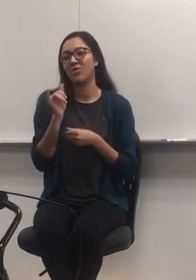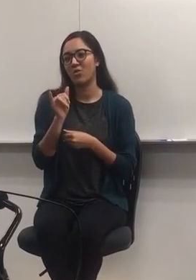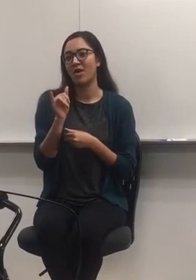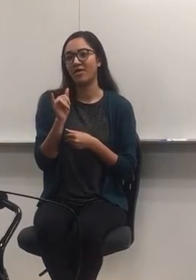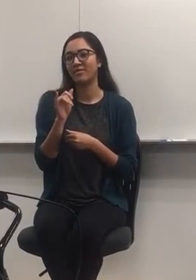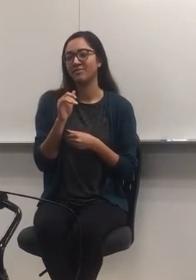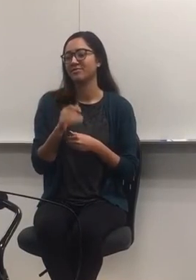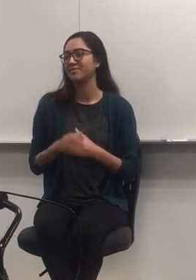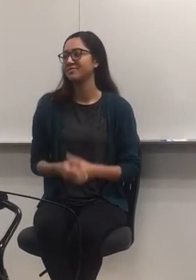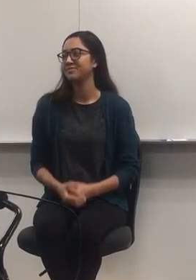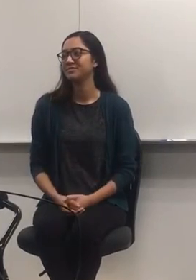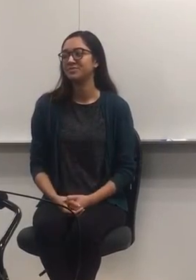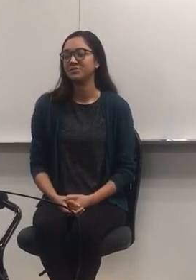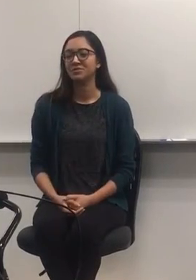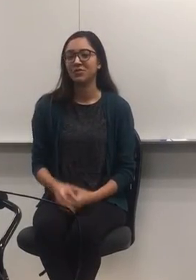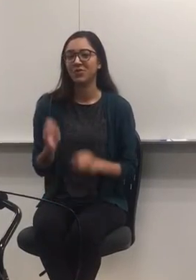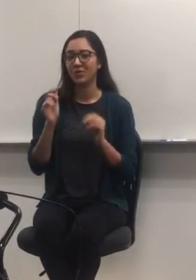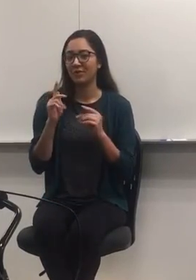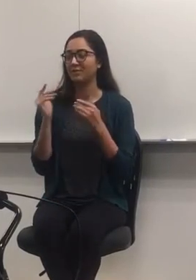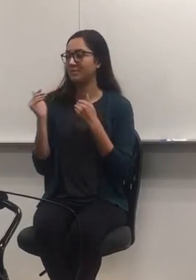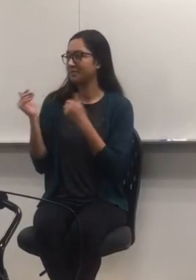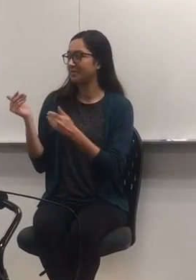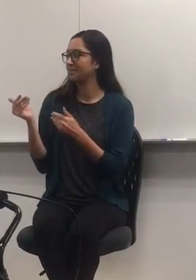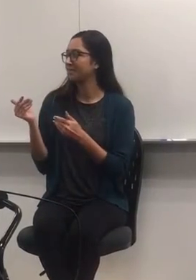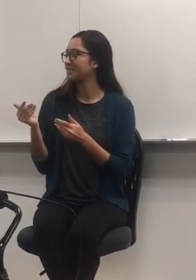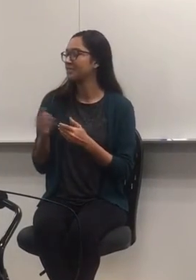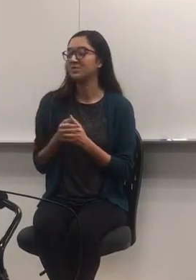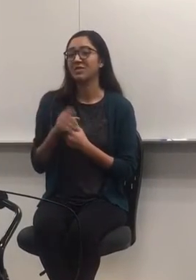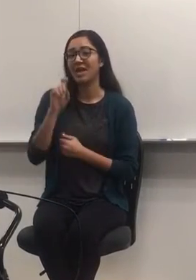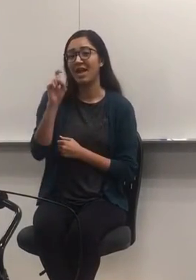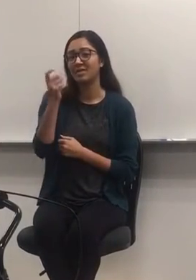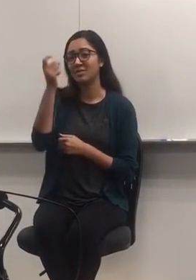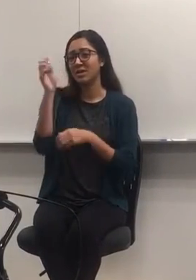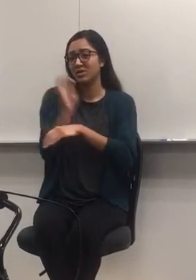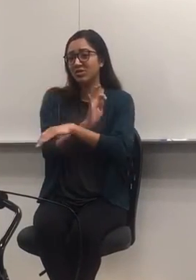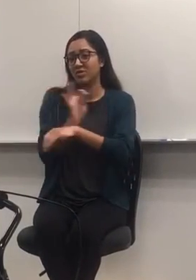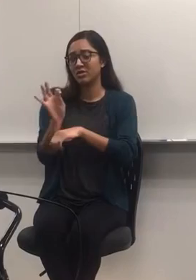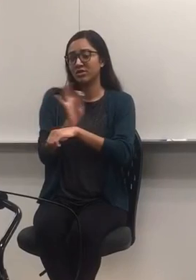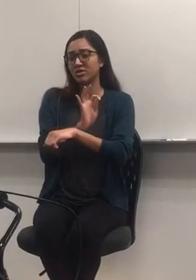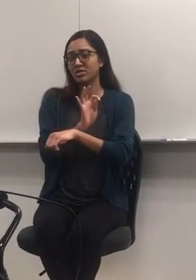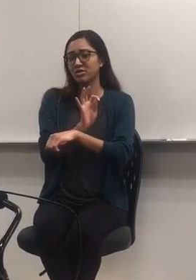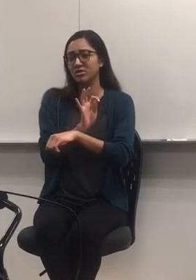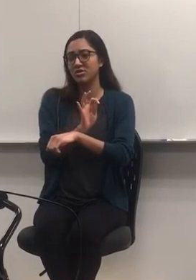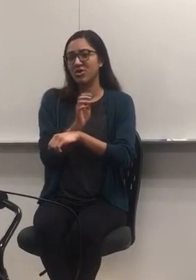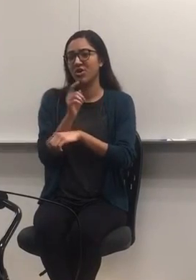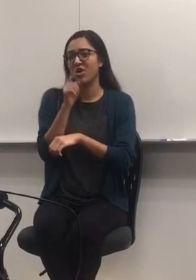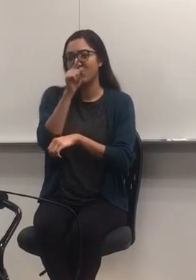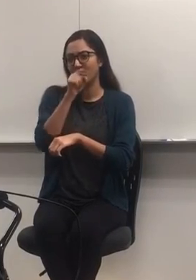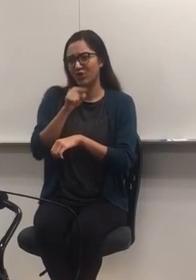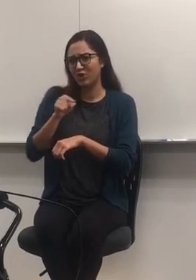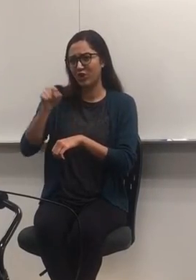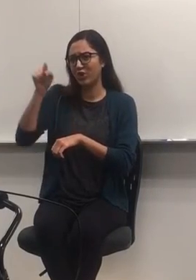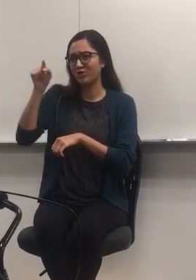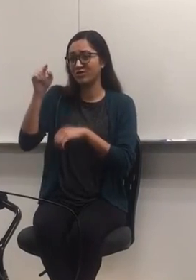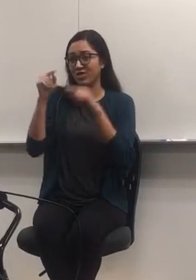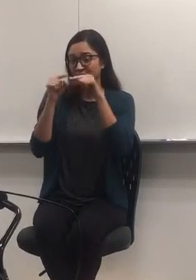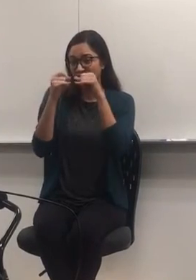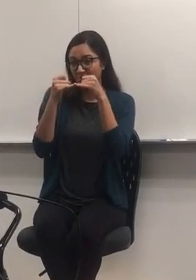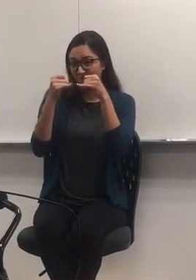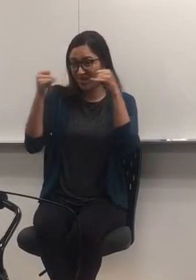go. Now, exponential functions are curves. There's no straight lines in here. We're looking